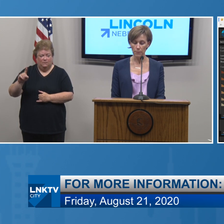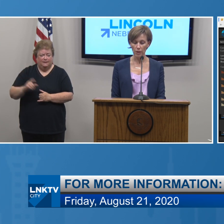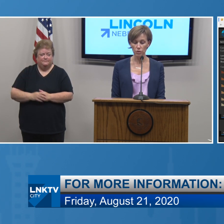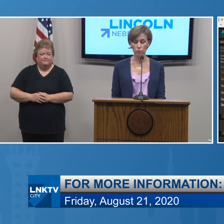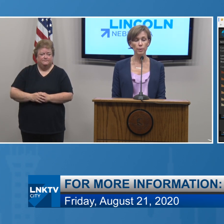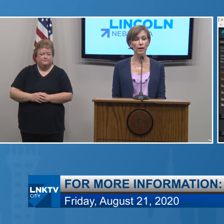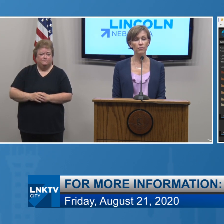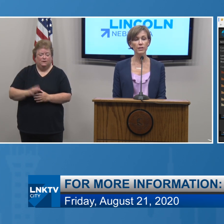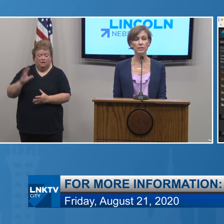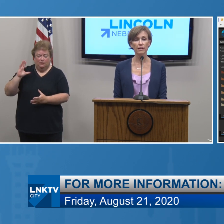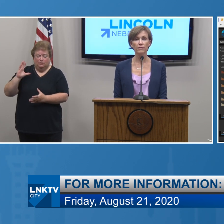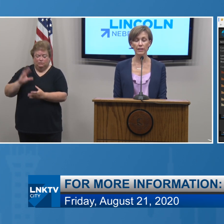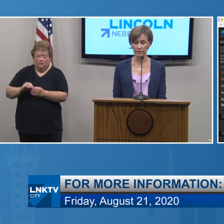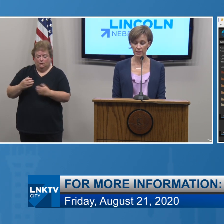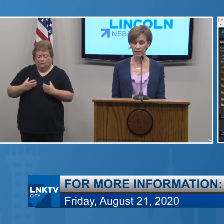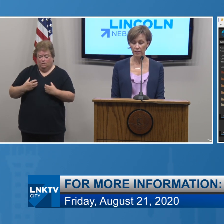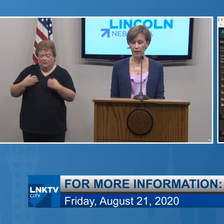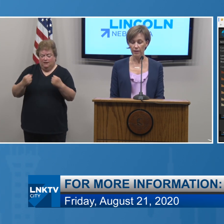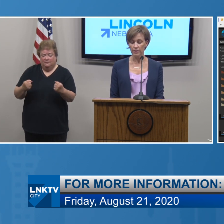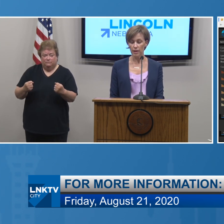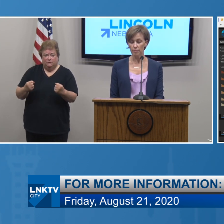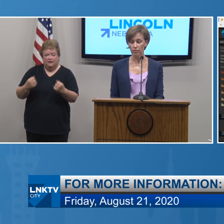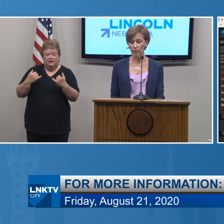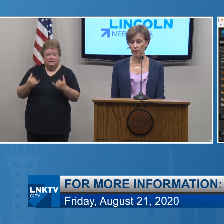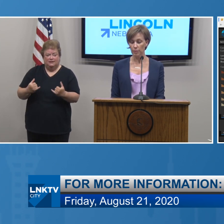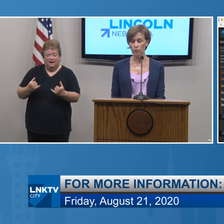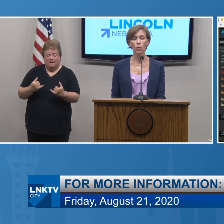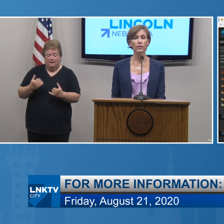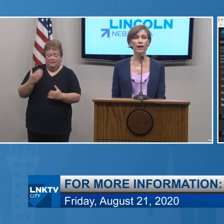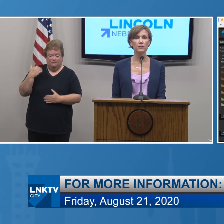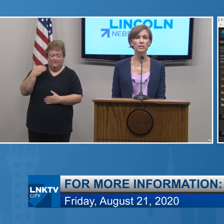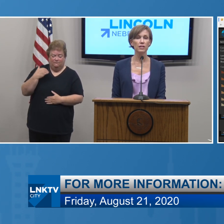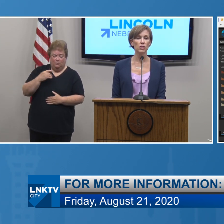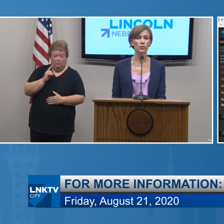3,591. Our total recoveries identified to date is up from